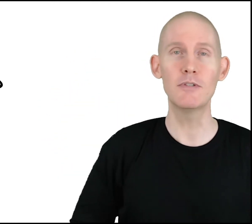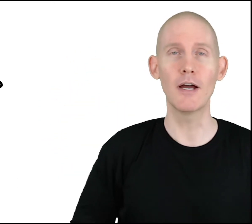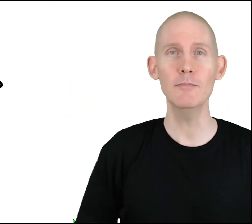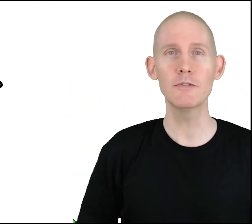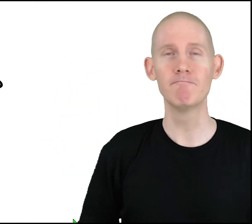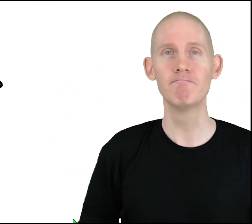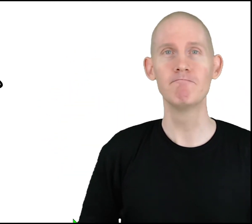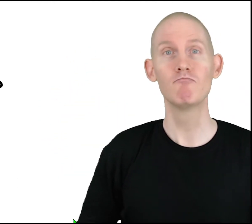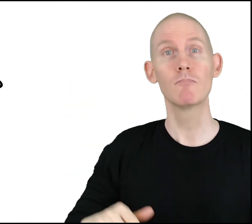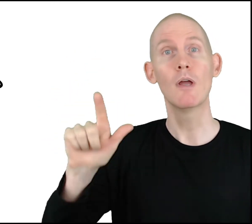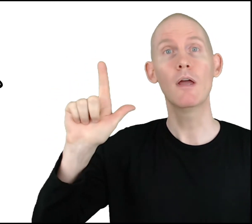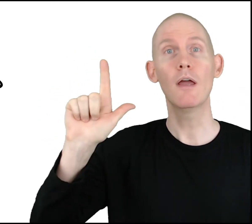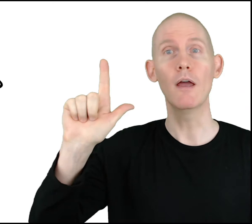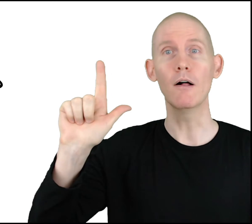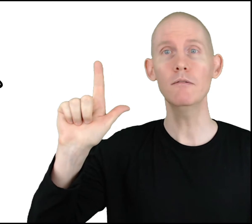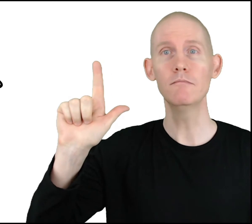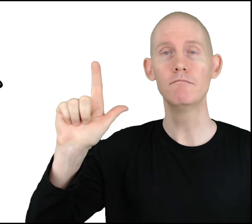times. L.